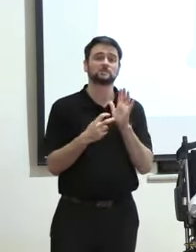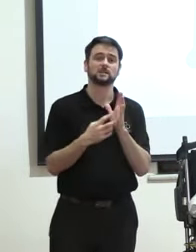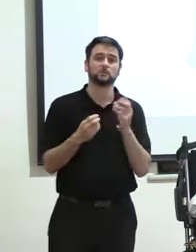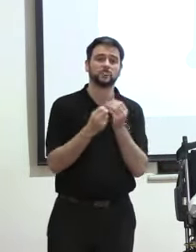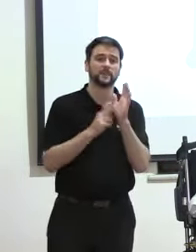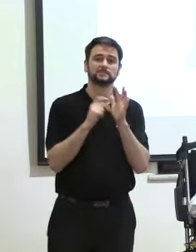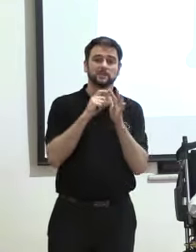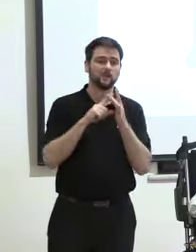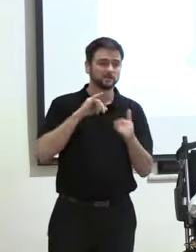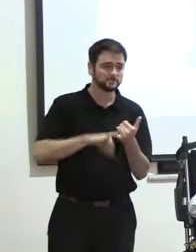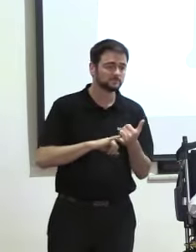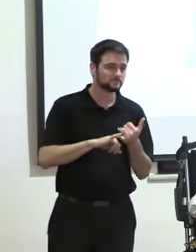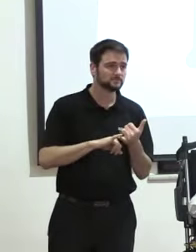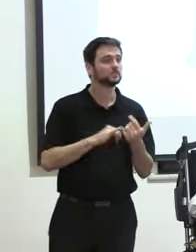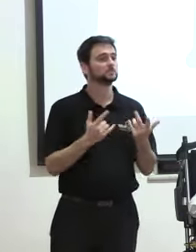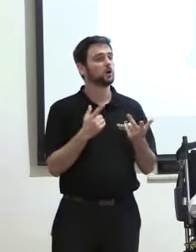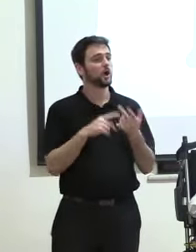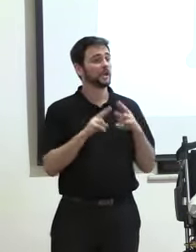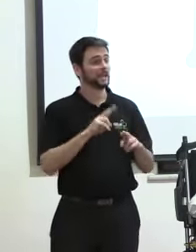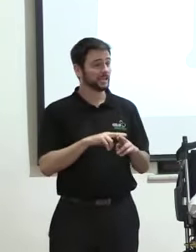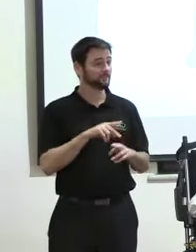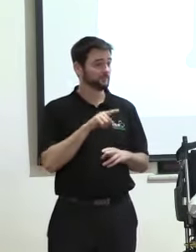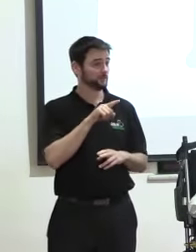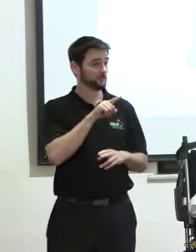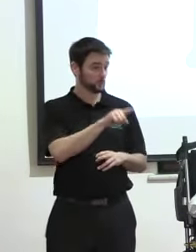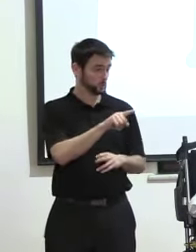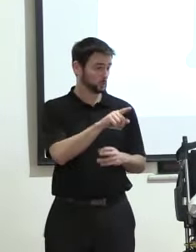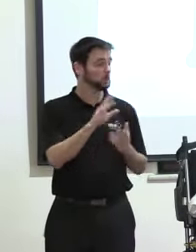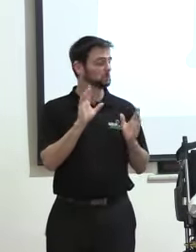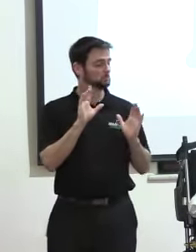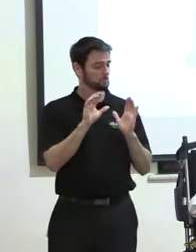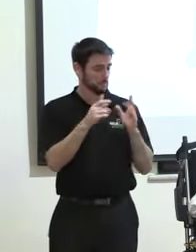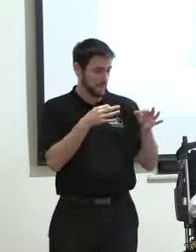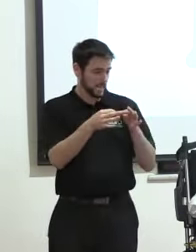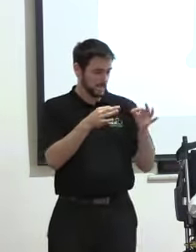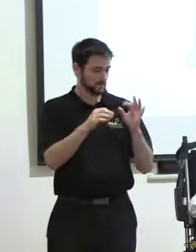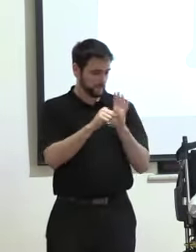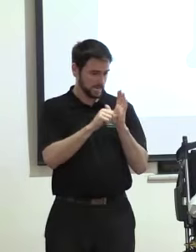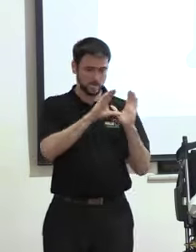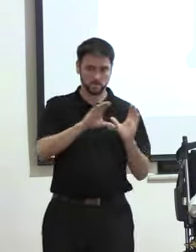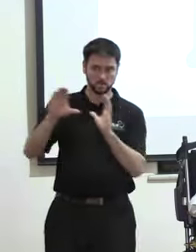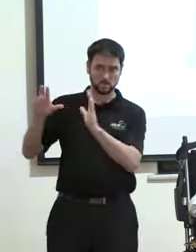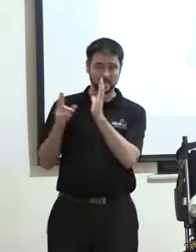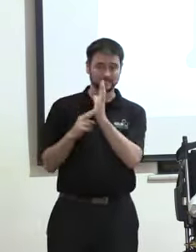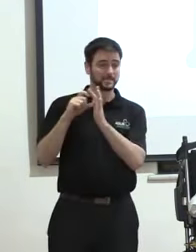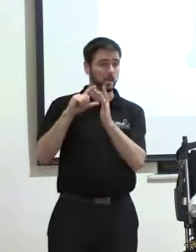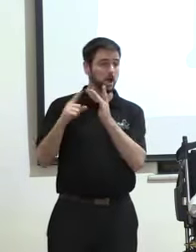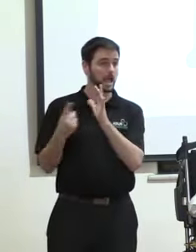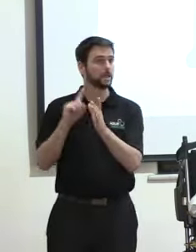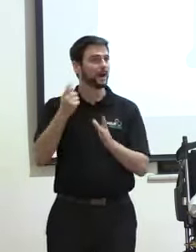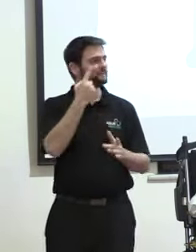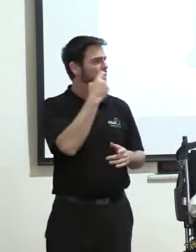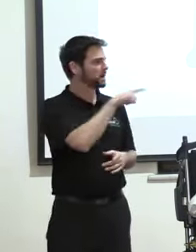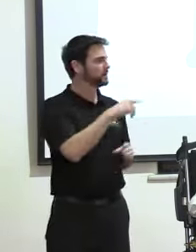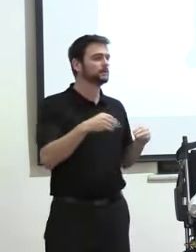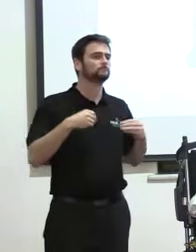NDIS plan that's managed by the NDIA, so it's plan managed through the NDIA, it means you can't use these